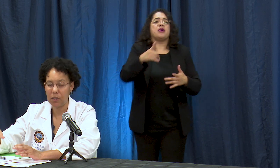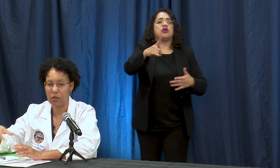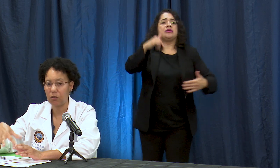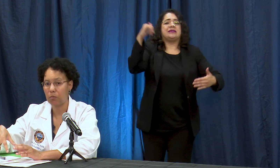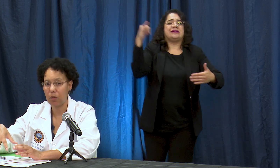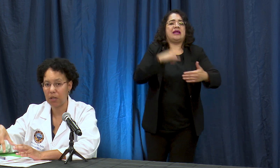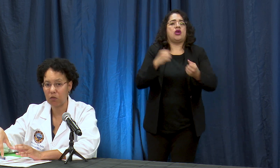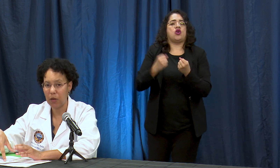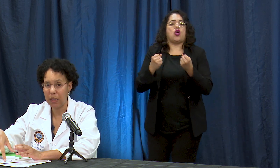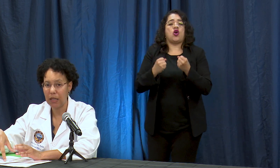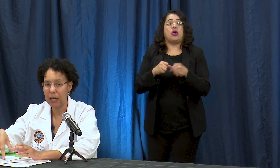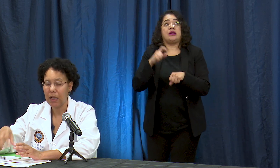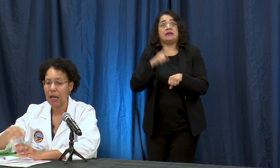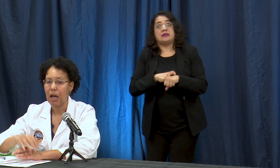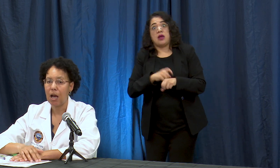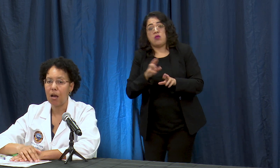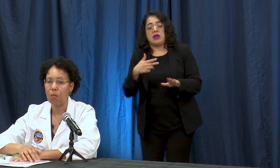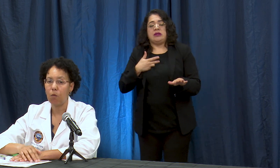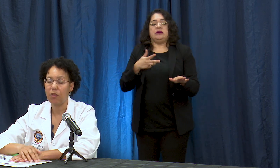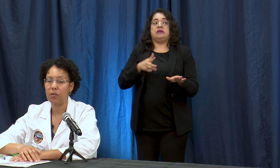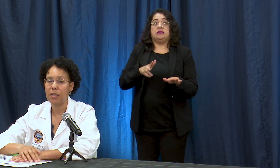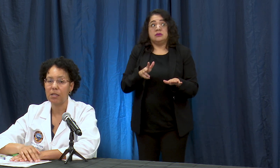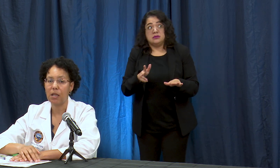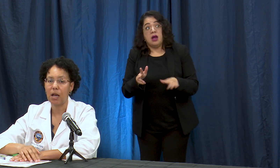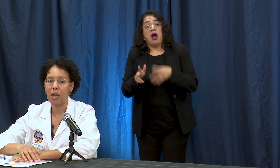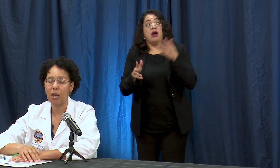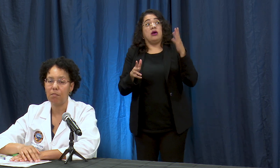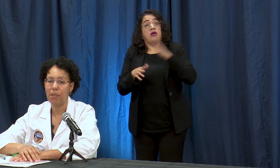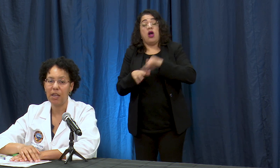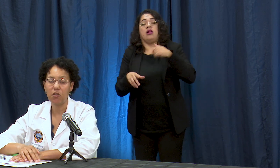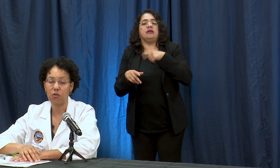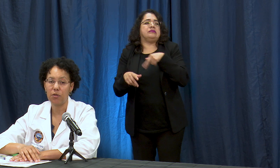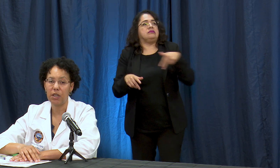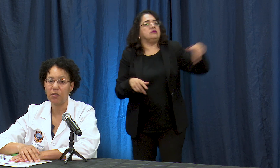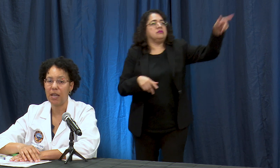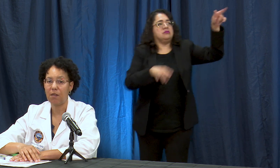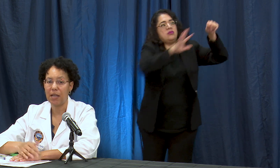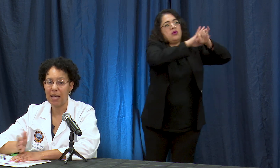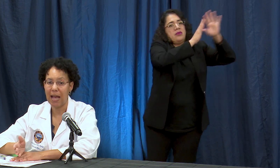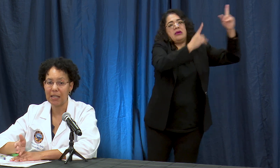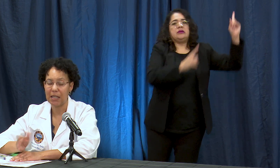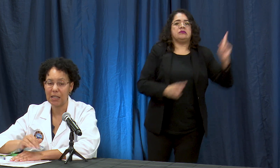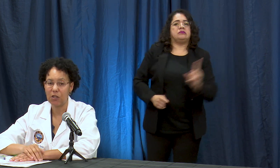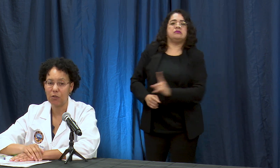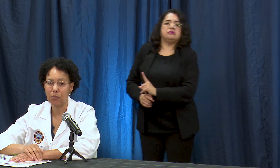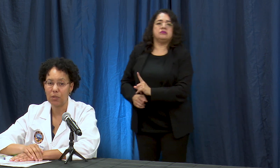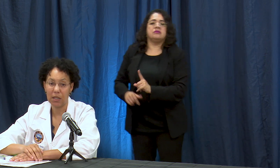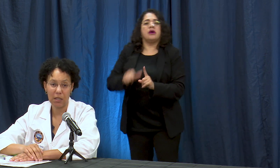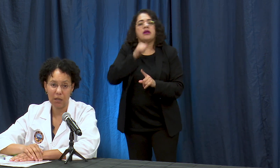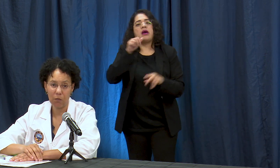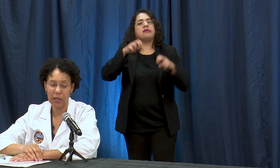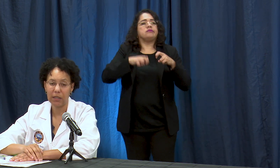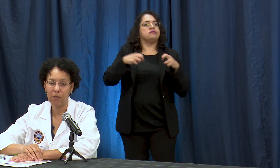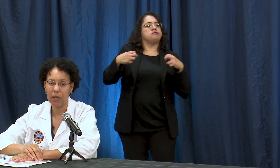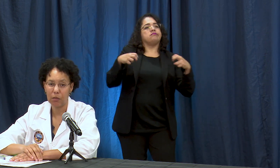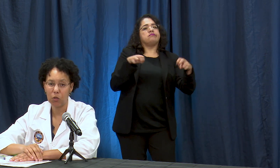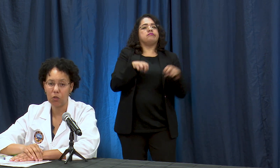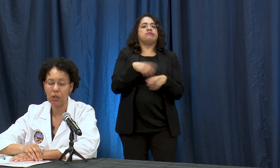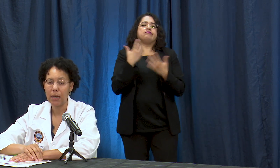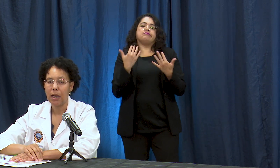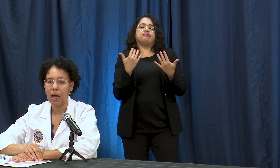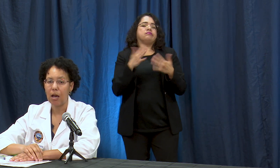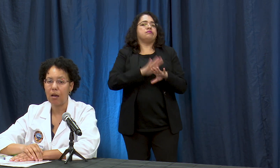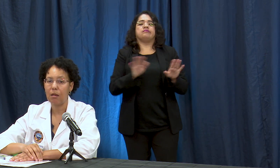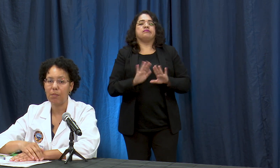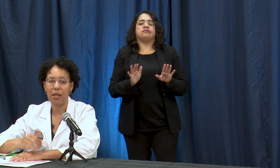car until your appointment is ready, whether it's making sure that your staff has access to testing readily